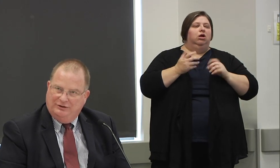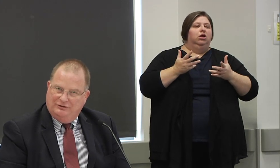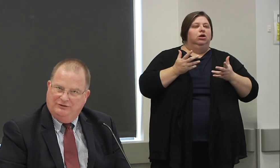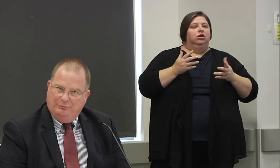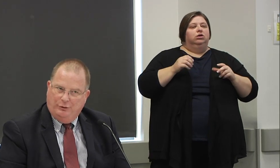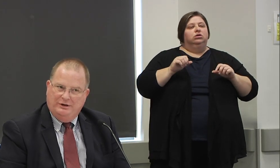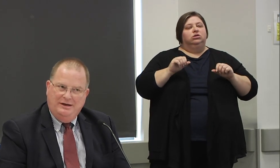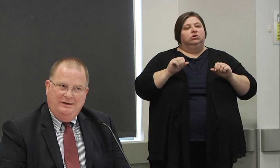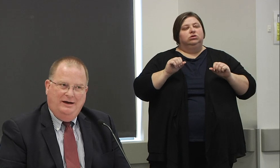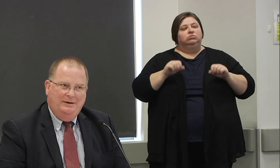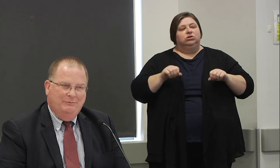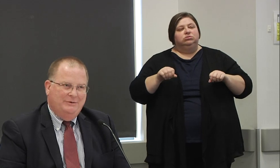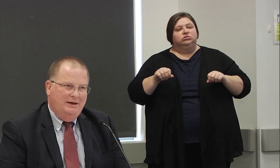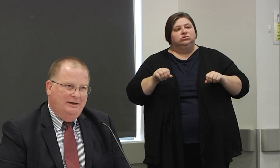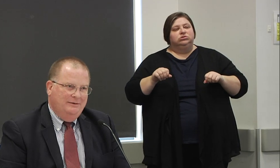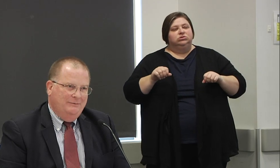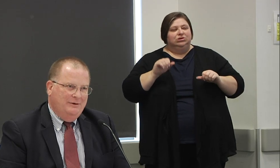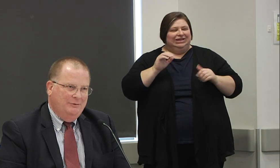isolation support,